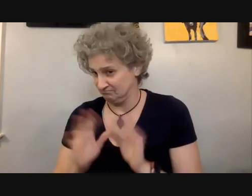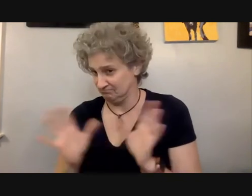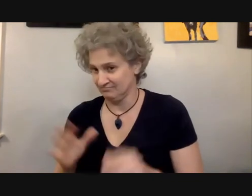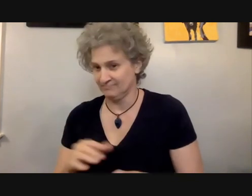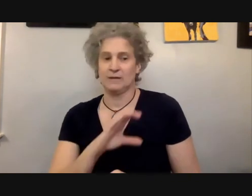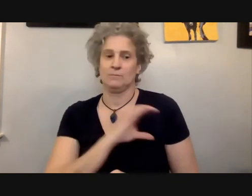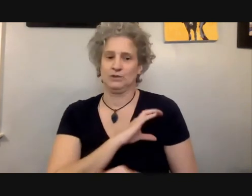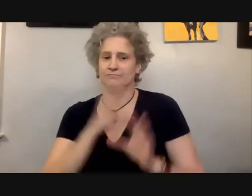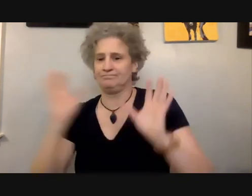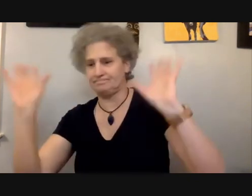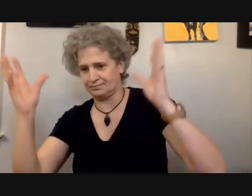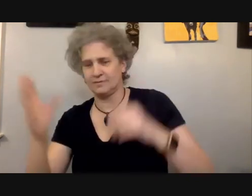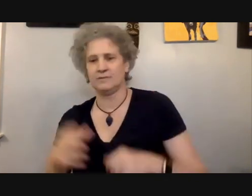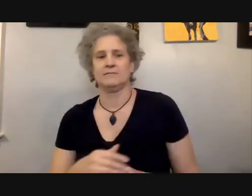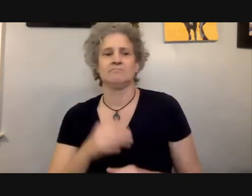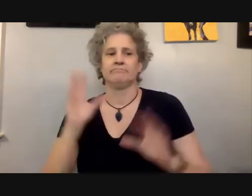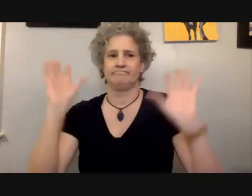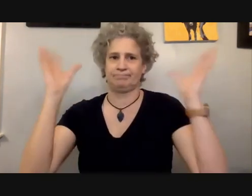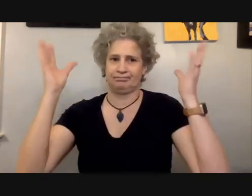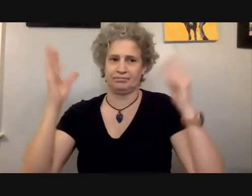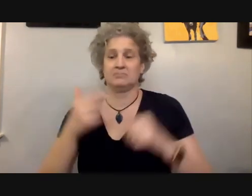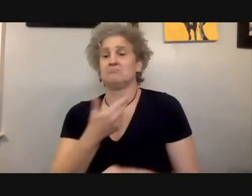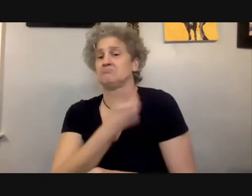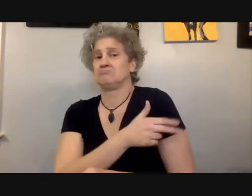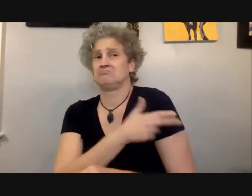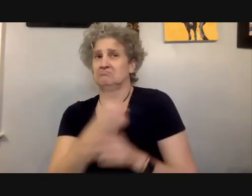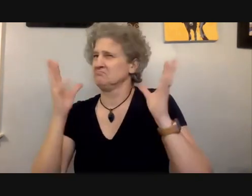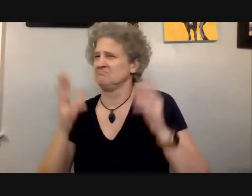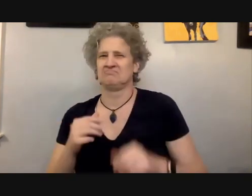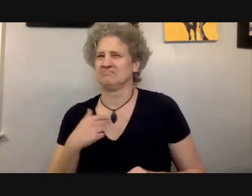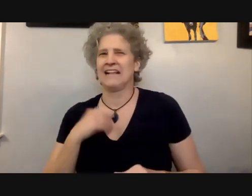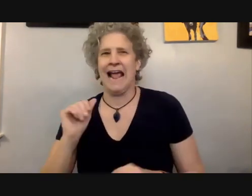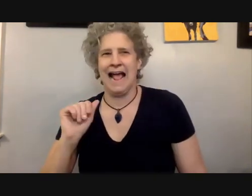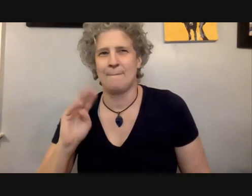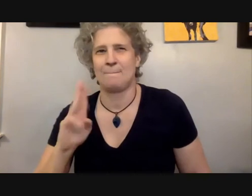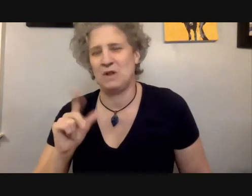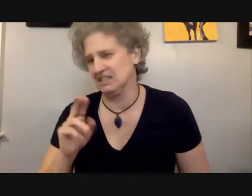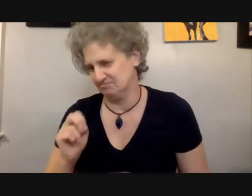know I'm speaking about a siren particular to a police car.